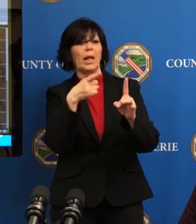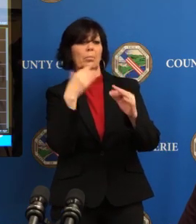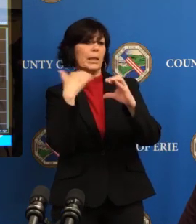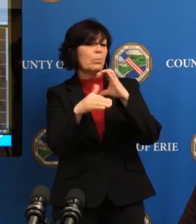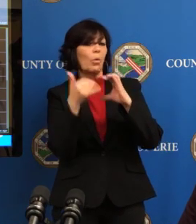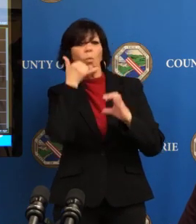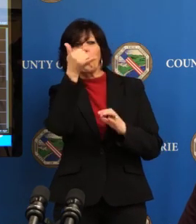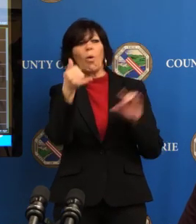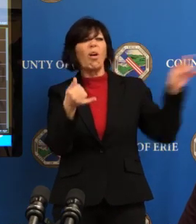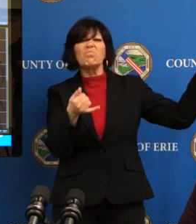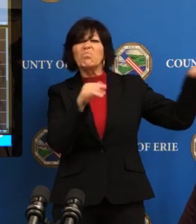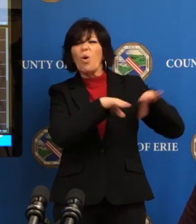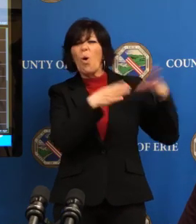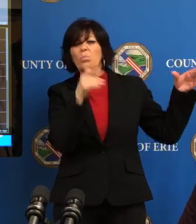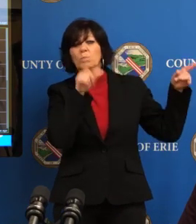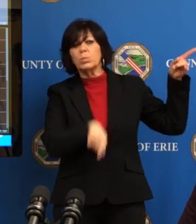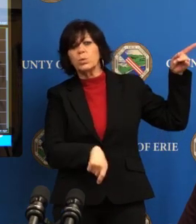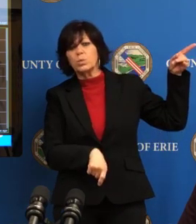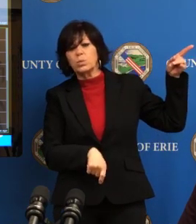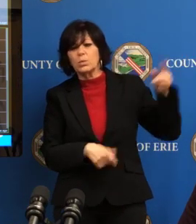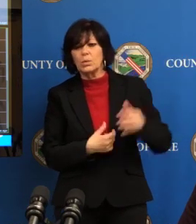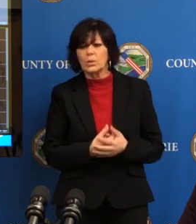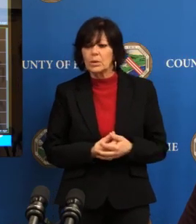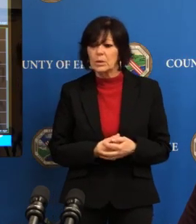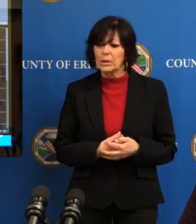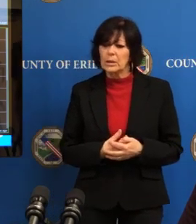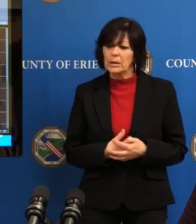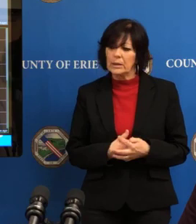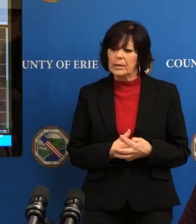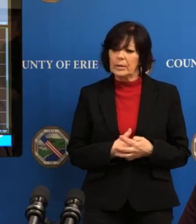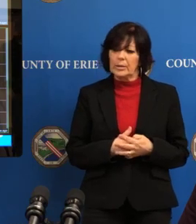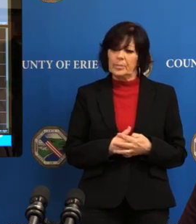or call their hotline with the report of a non-essential business being open.